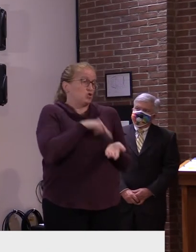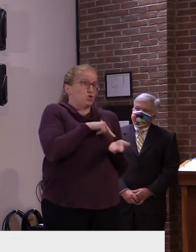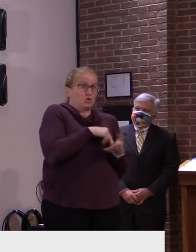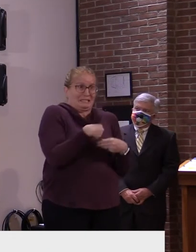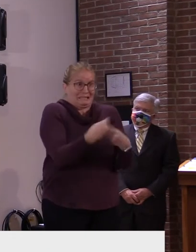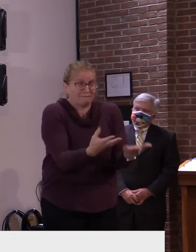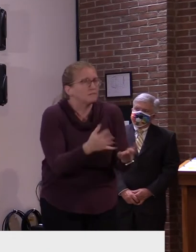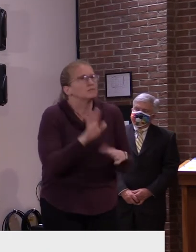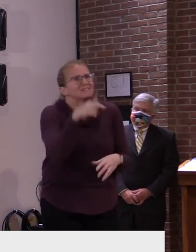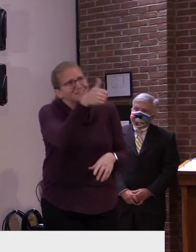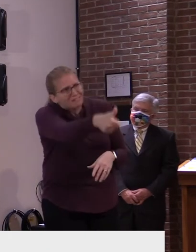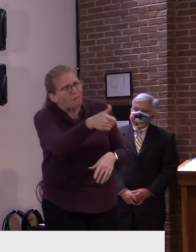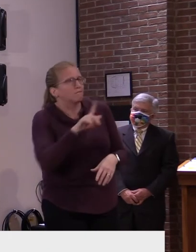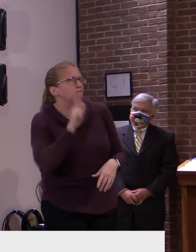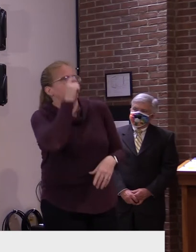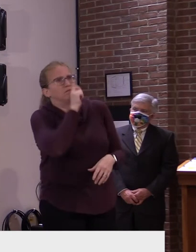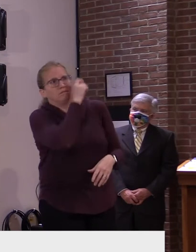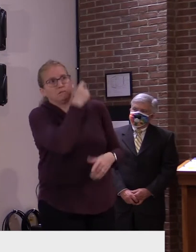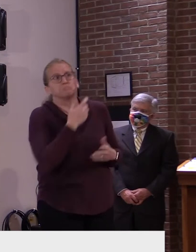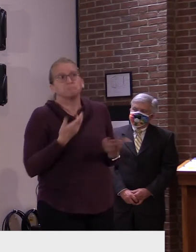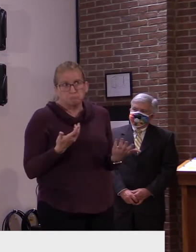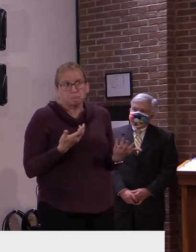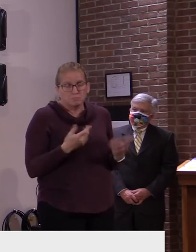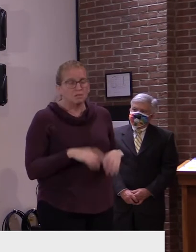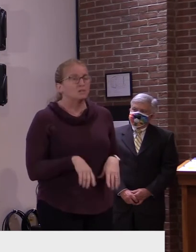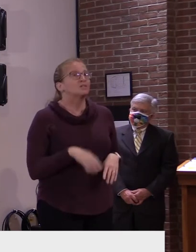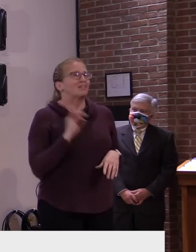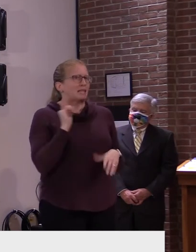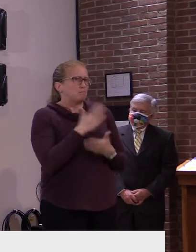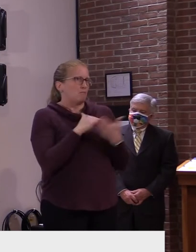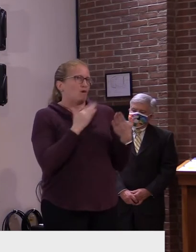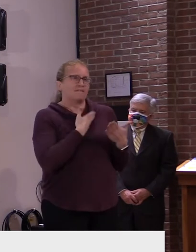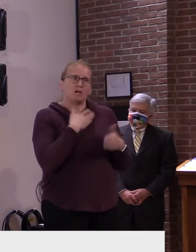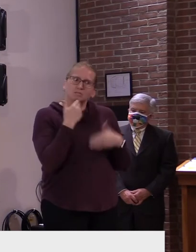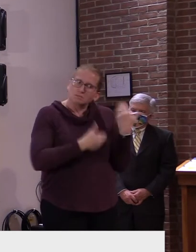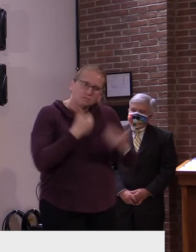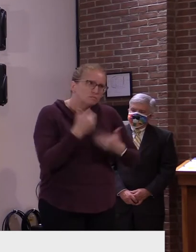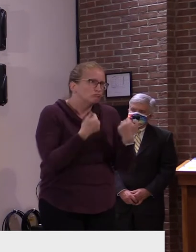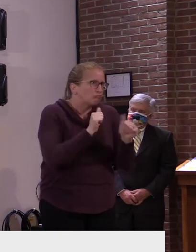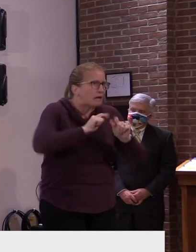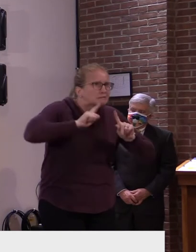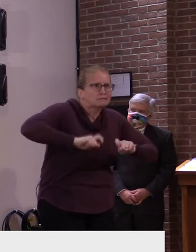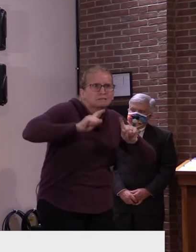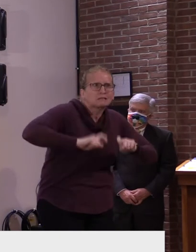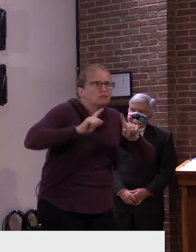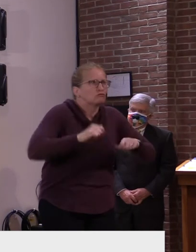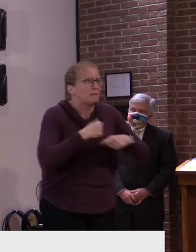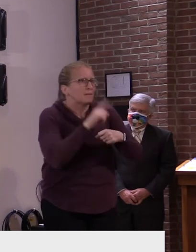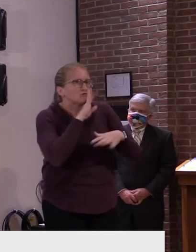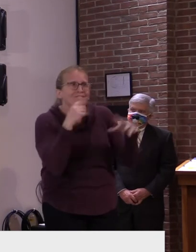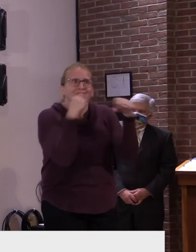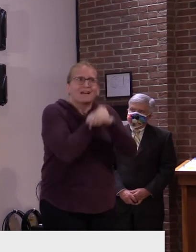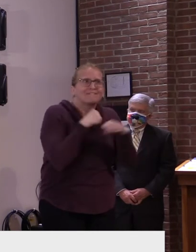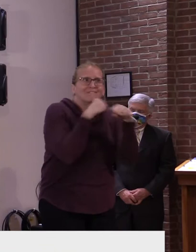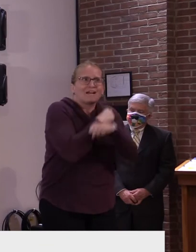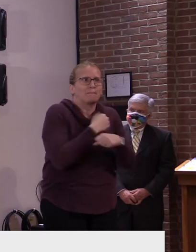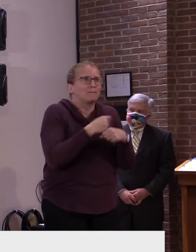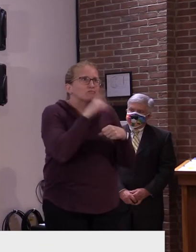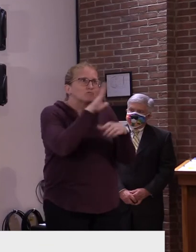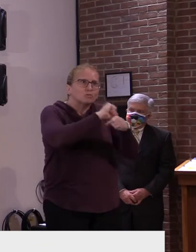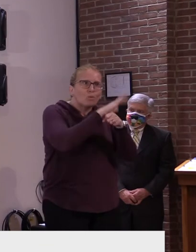this is part of our ongoing offense against the virus this is part of our fight